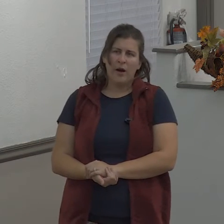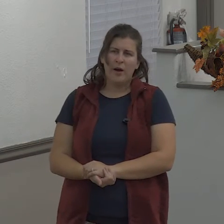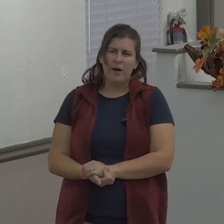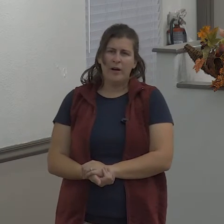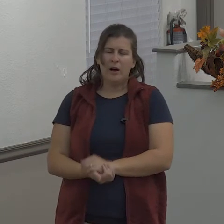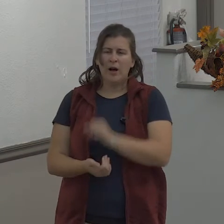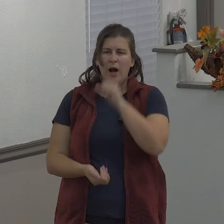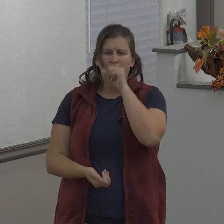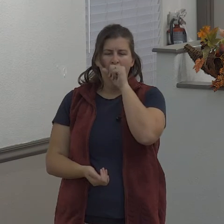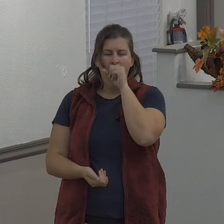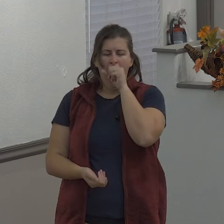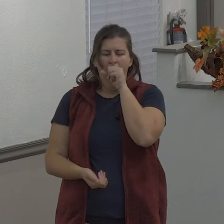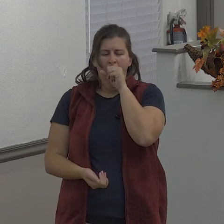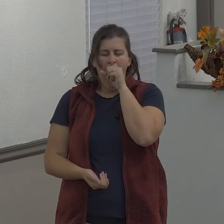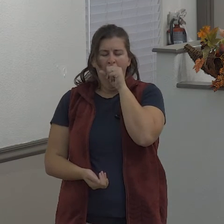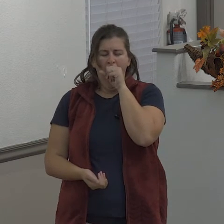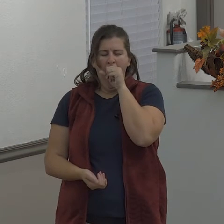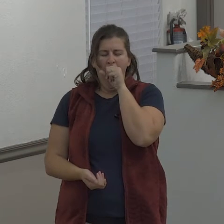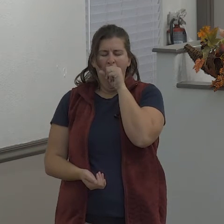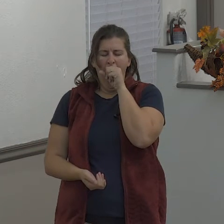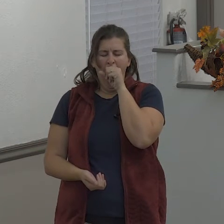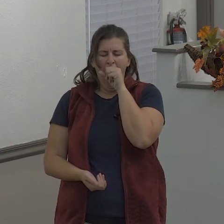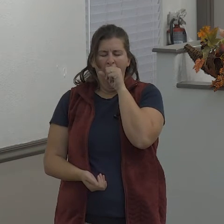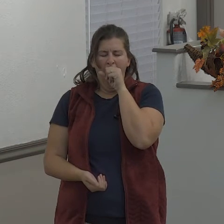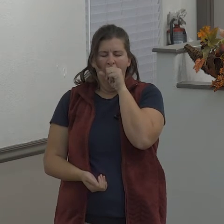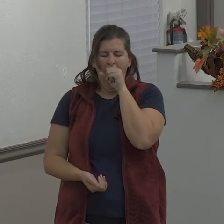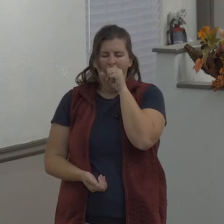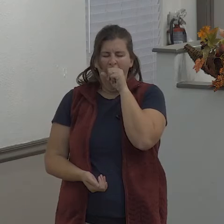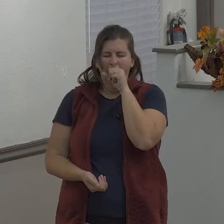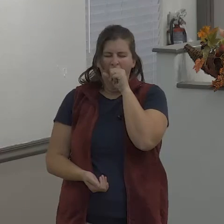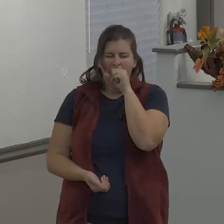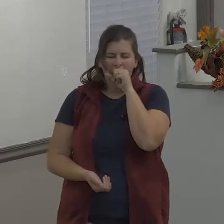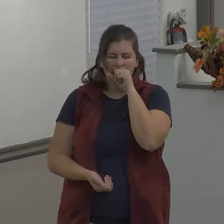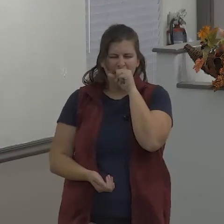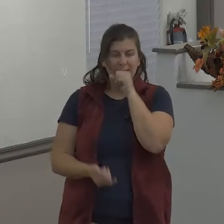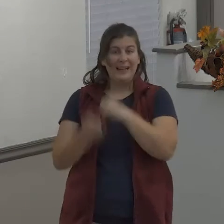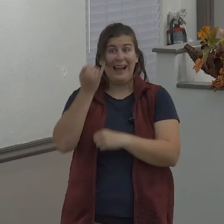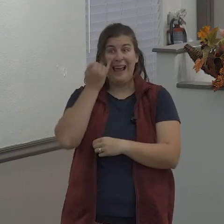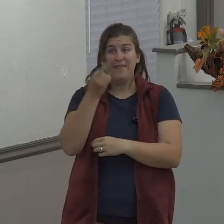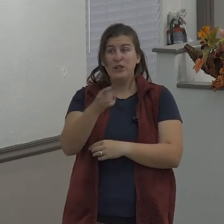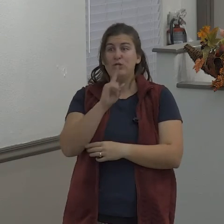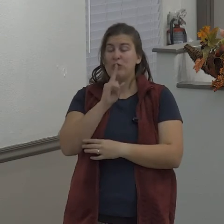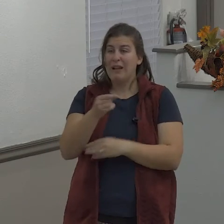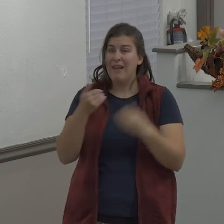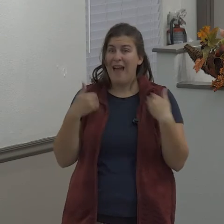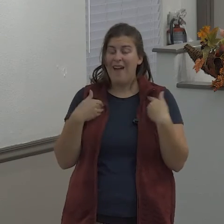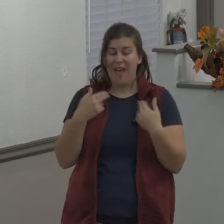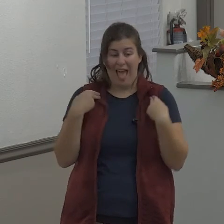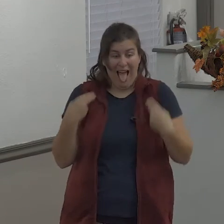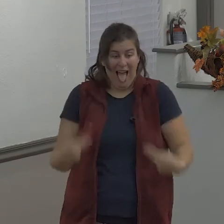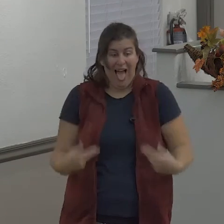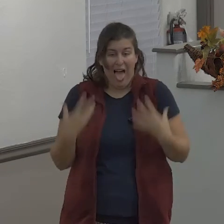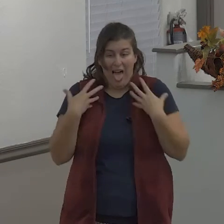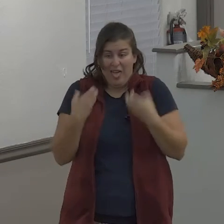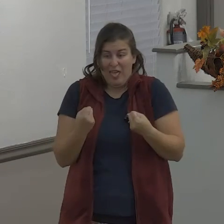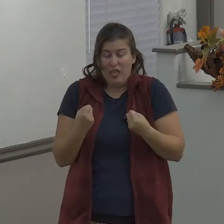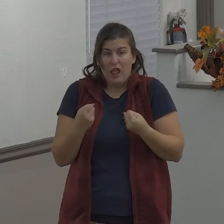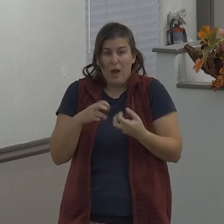You know, if there's real physical reason, real health reason, why a person can't do that, I fully